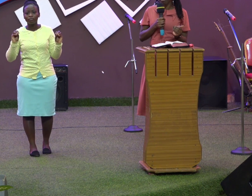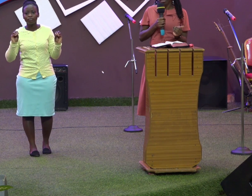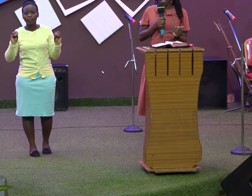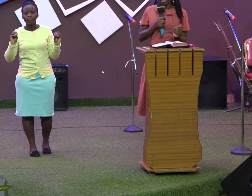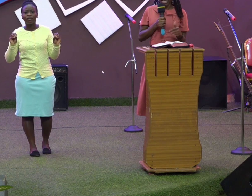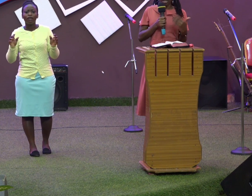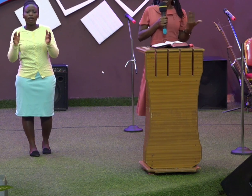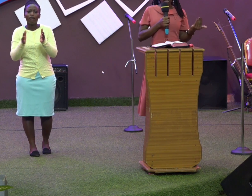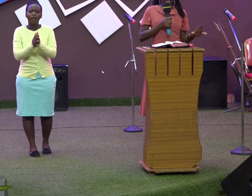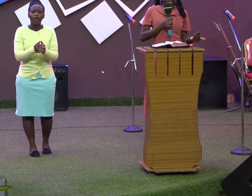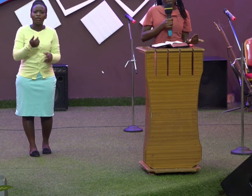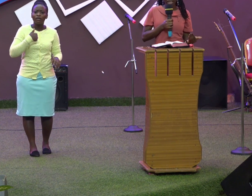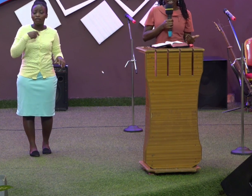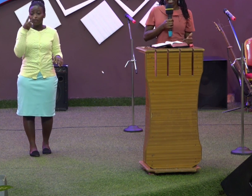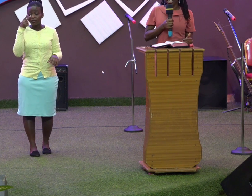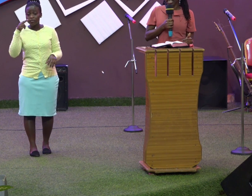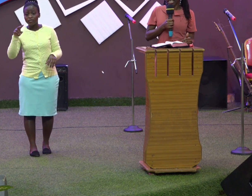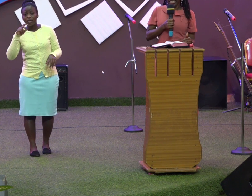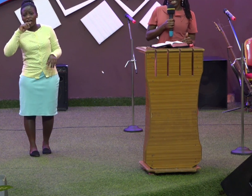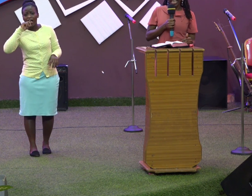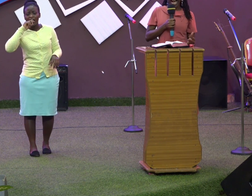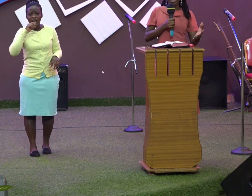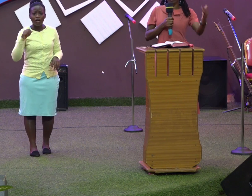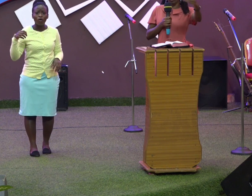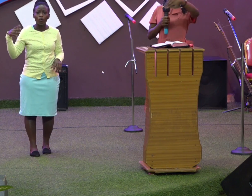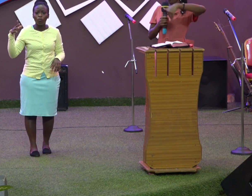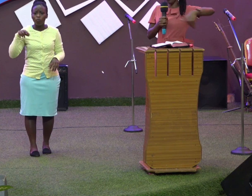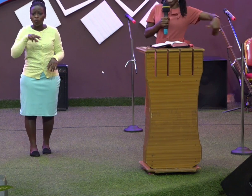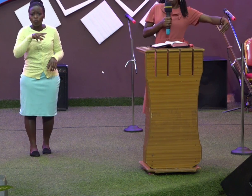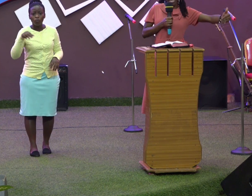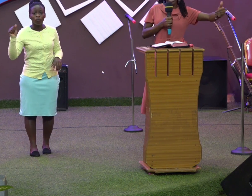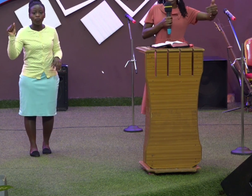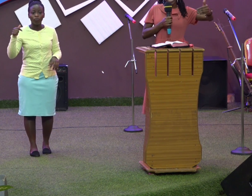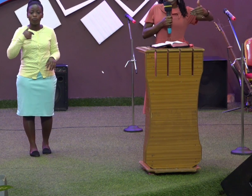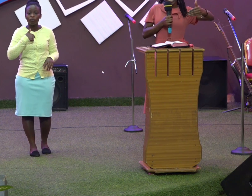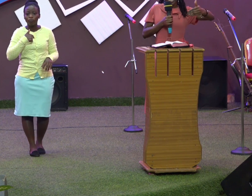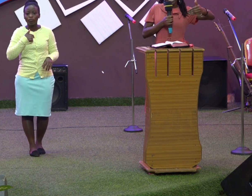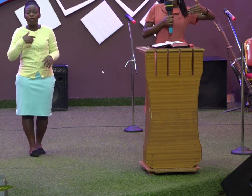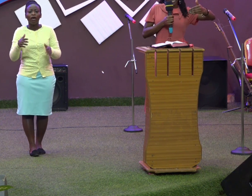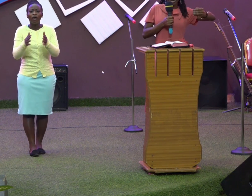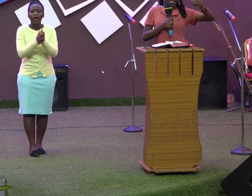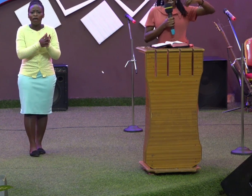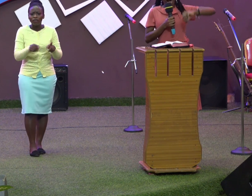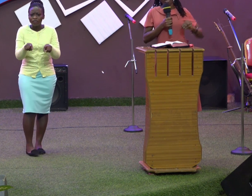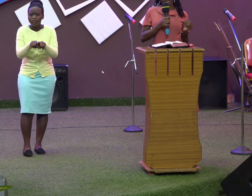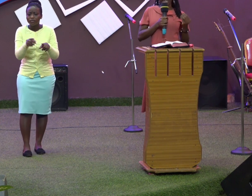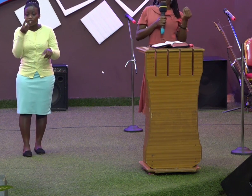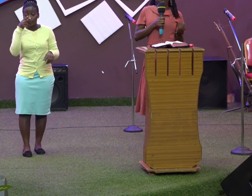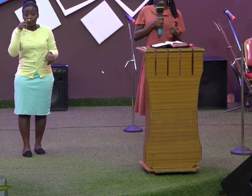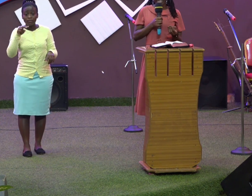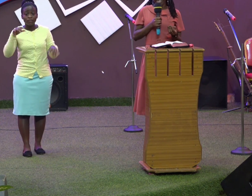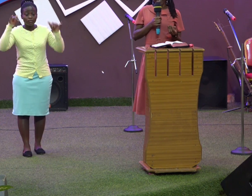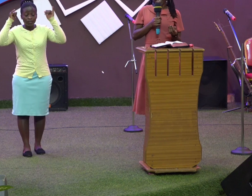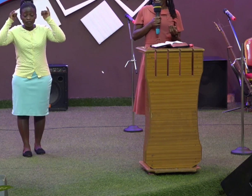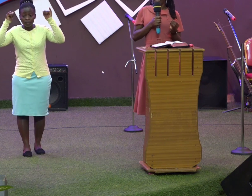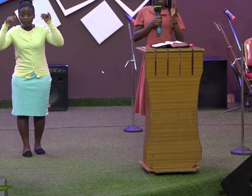a dog chasing me. Then others were surrounding me. Then there was a cow speaking to